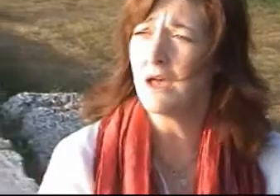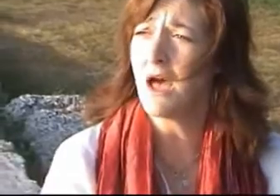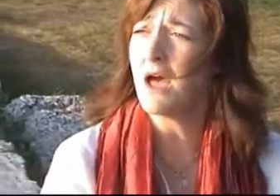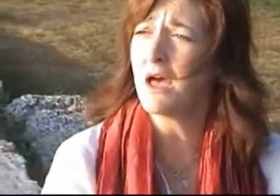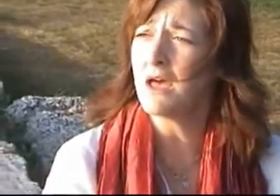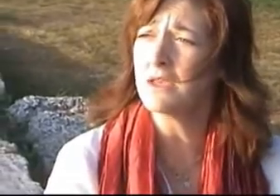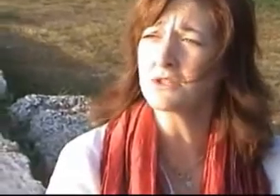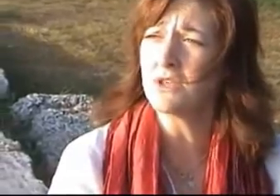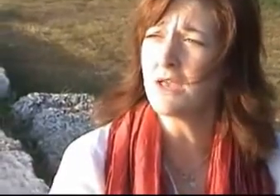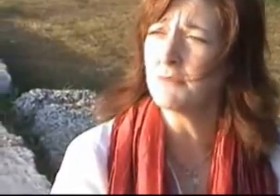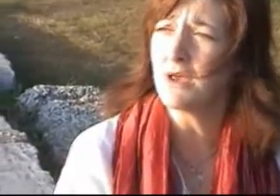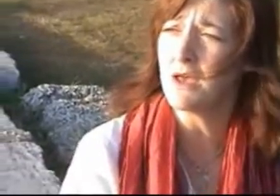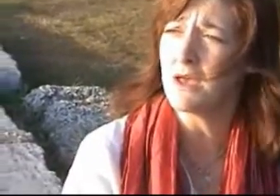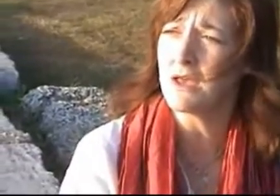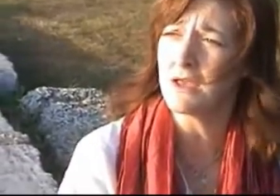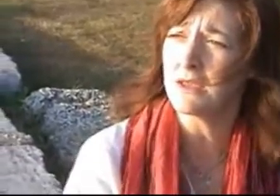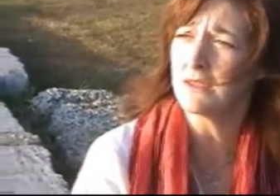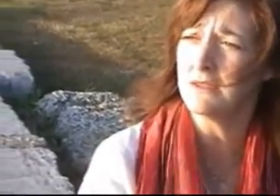Baraka